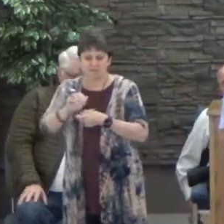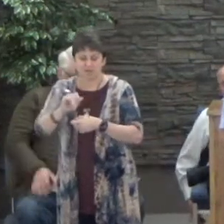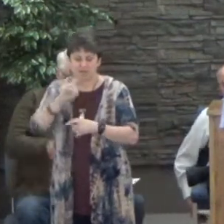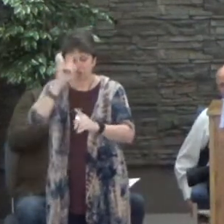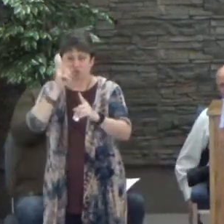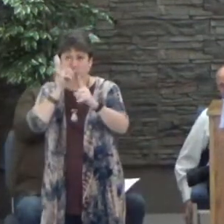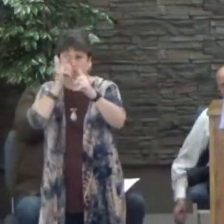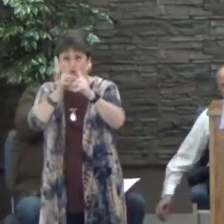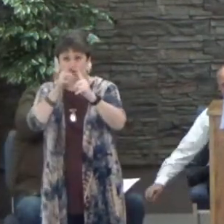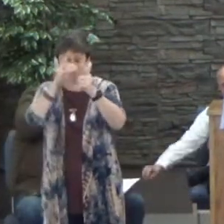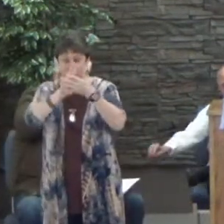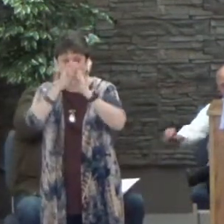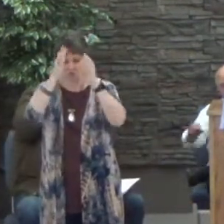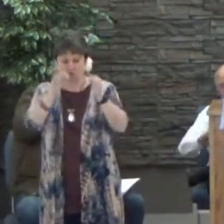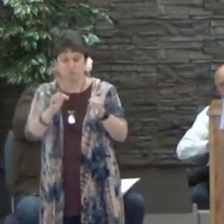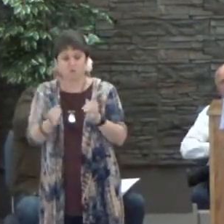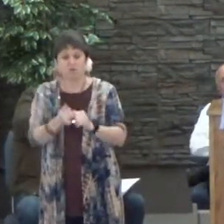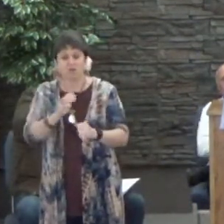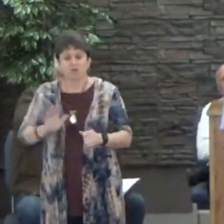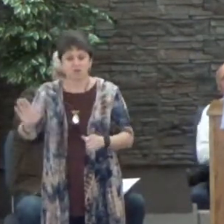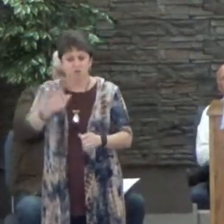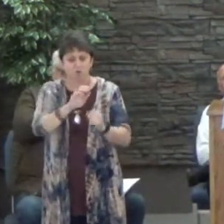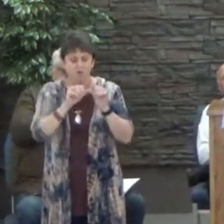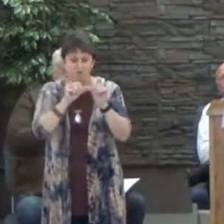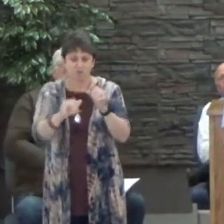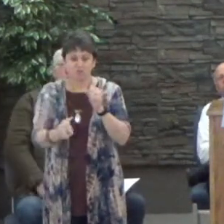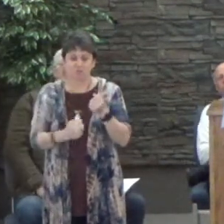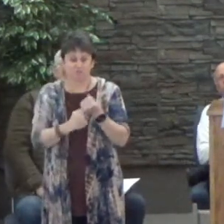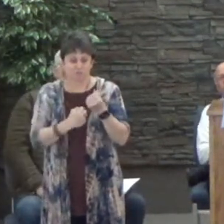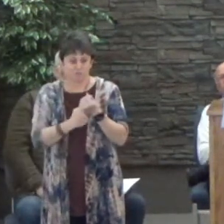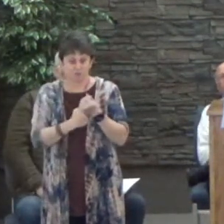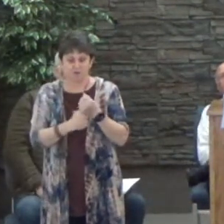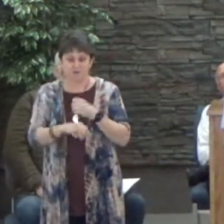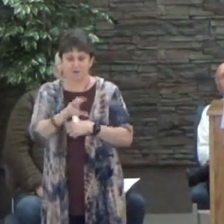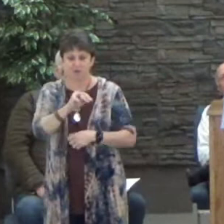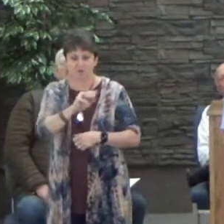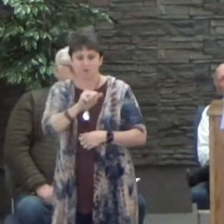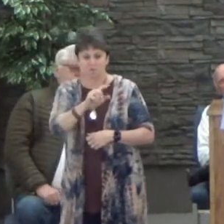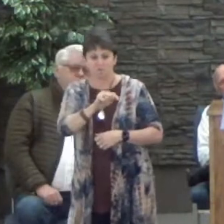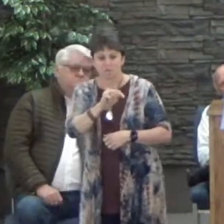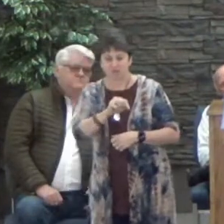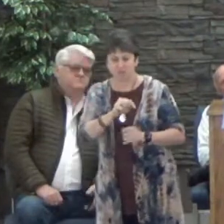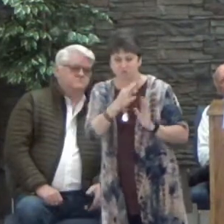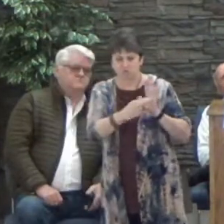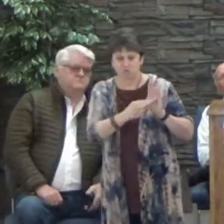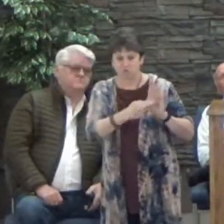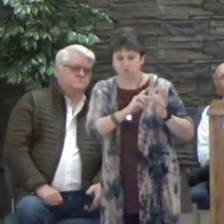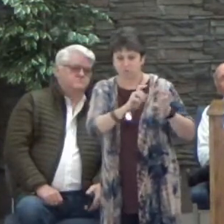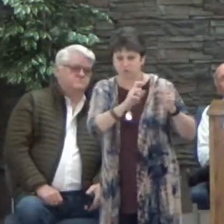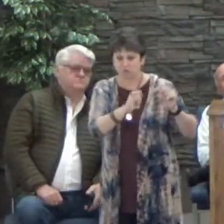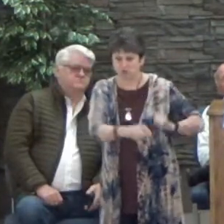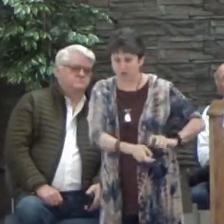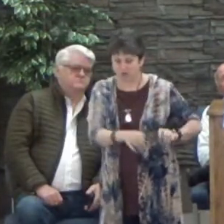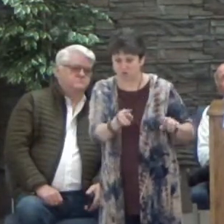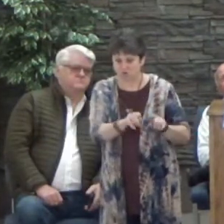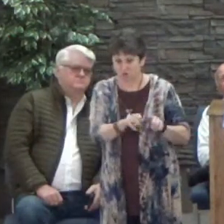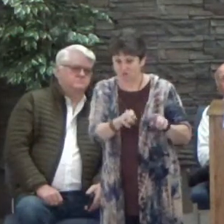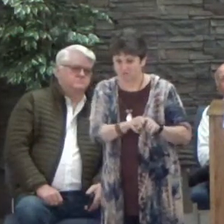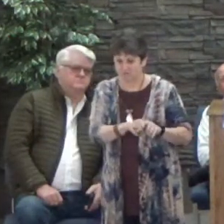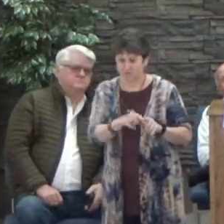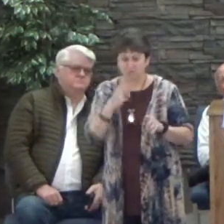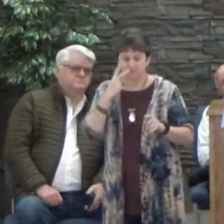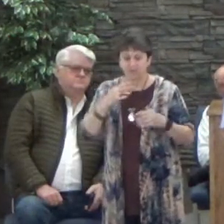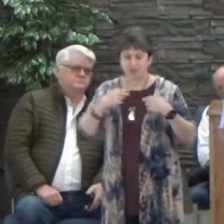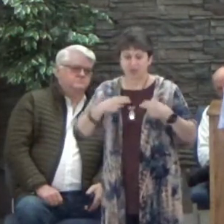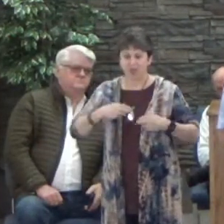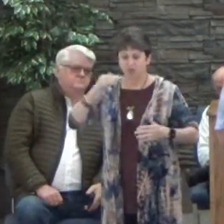goals we determine, and very importantly, your continued support. Matt's specific roles are also being worked out as we seek a healthy